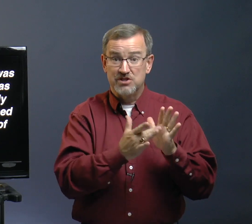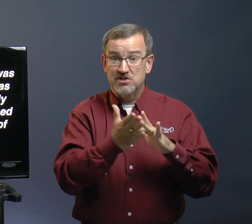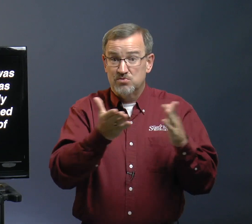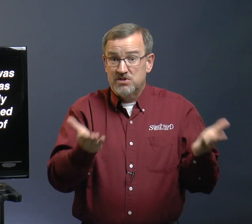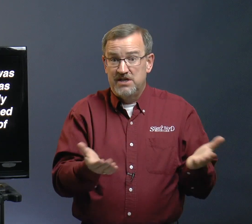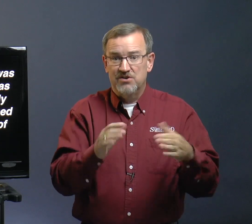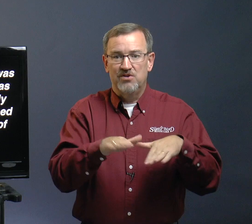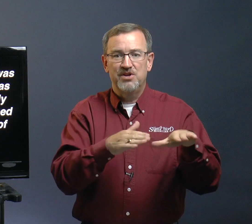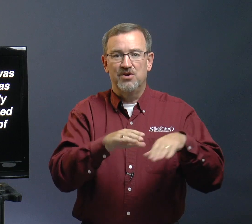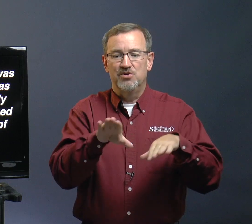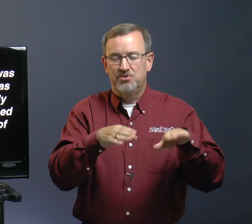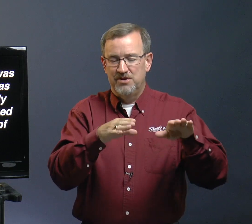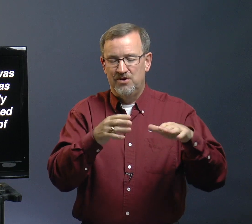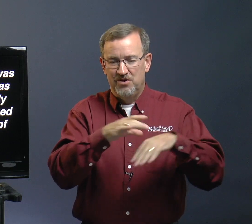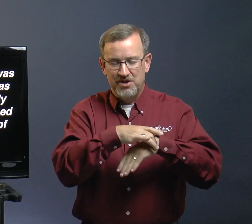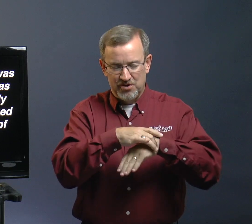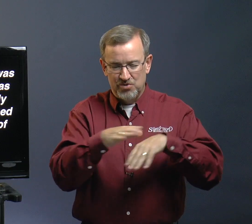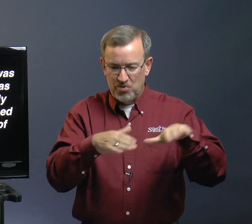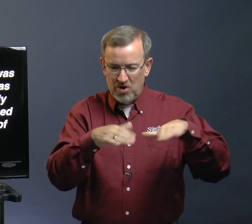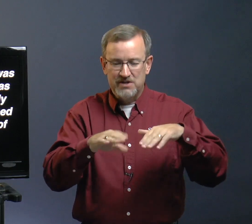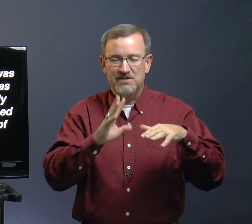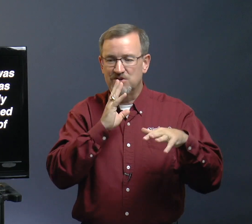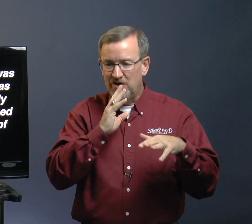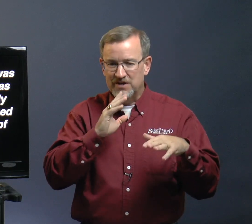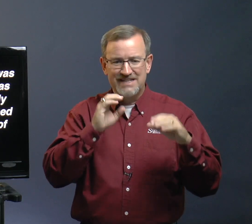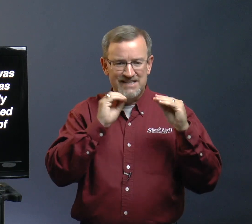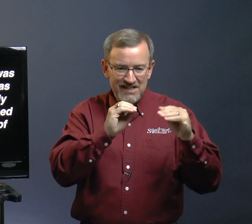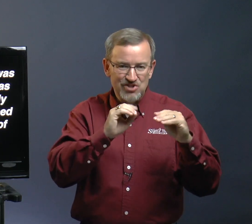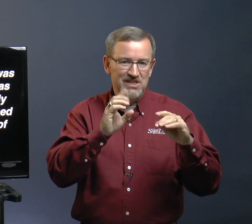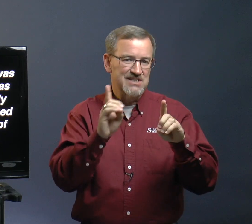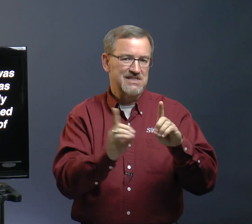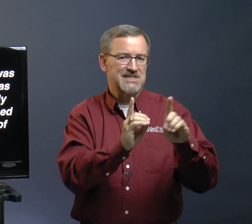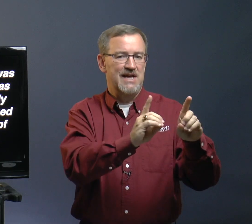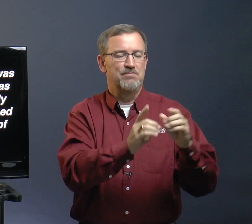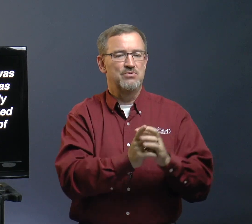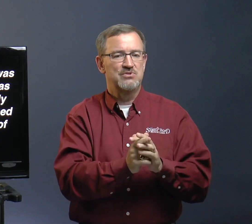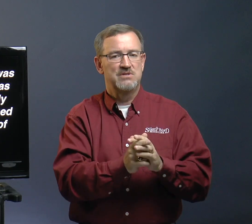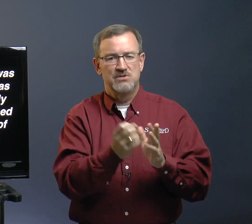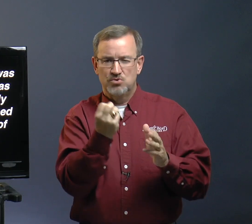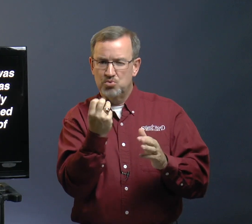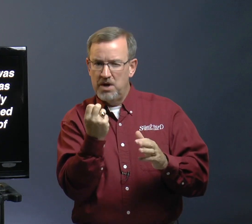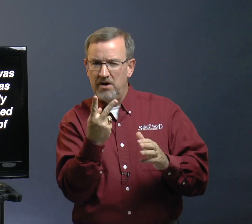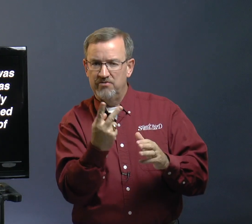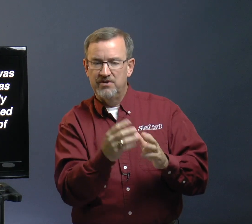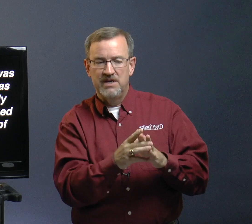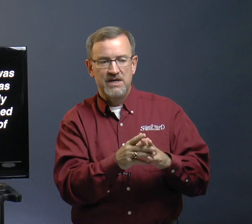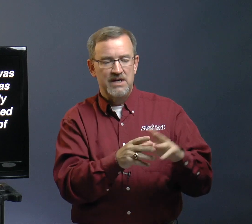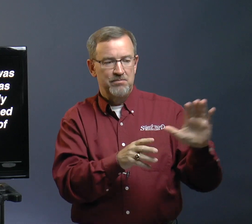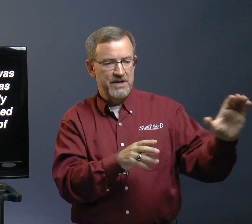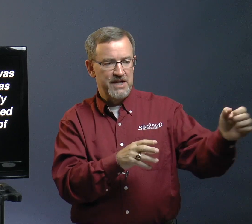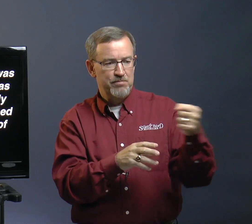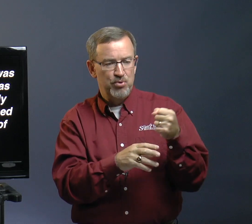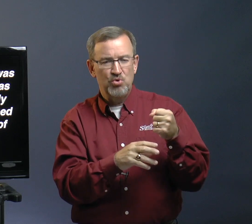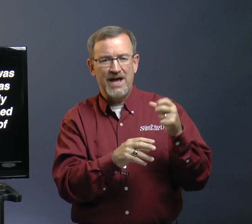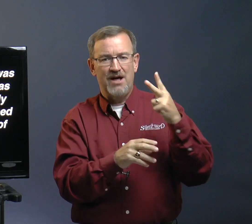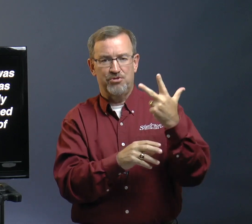Jesus was here on the earth, walking, talking, teaching his disciples, 12. But he pulled out